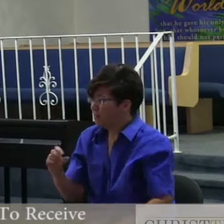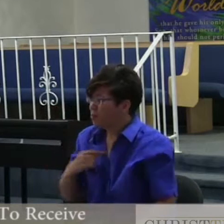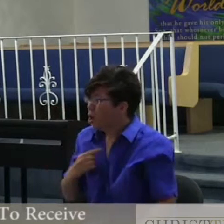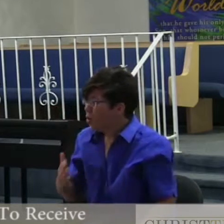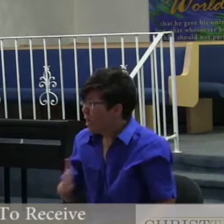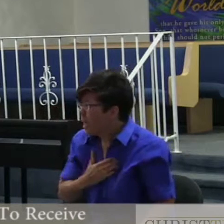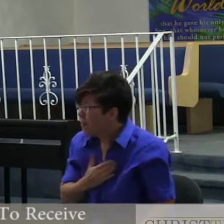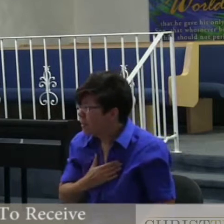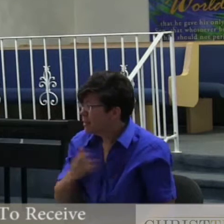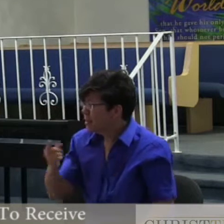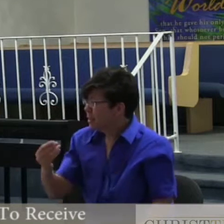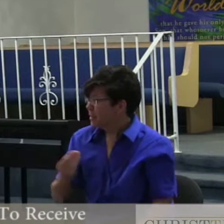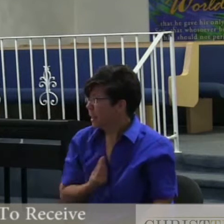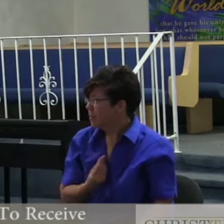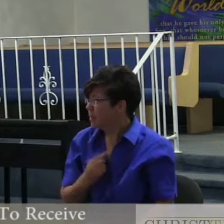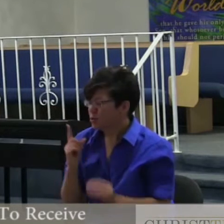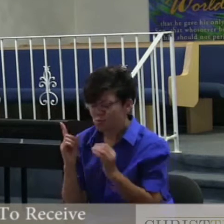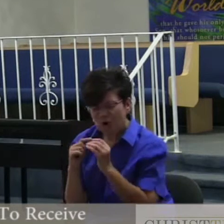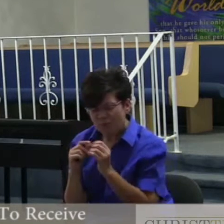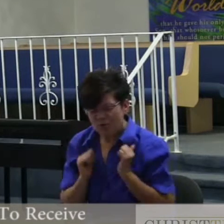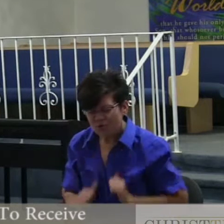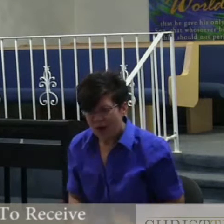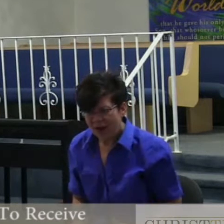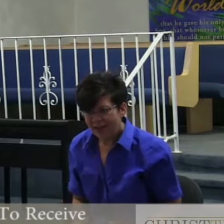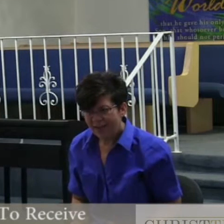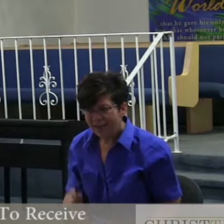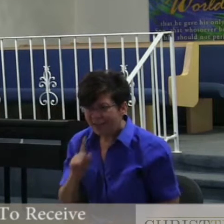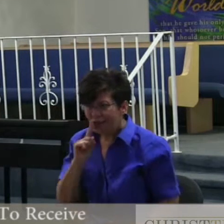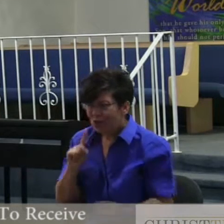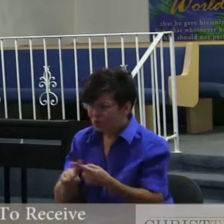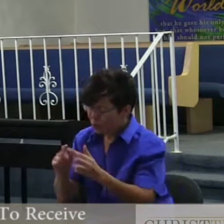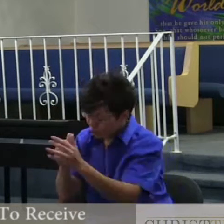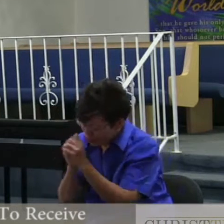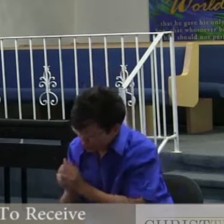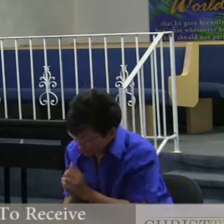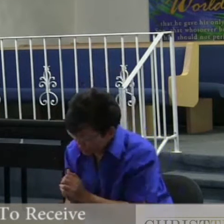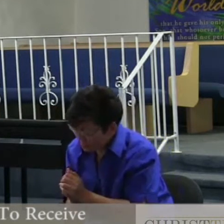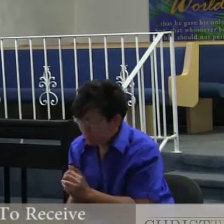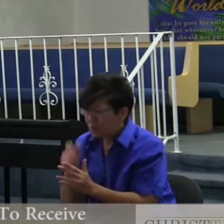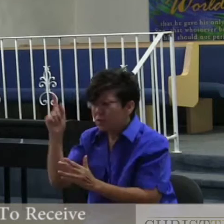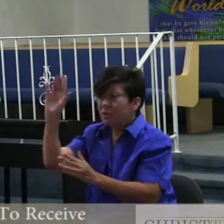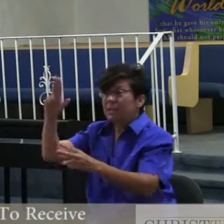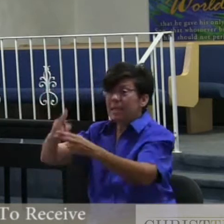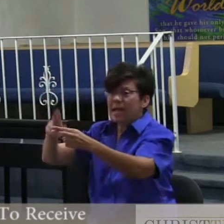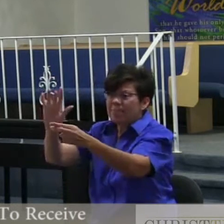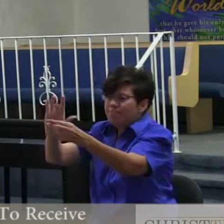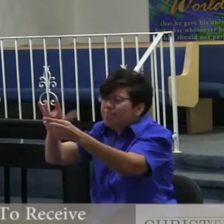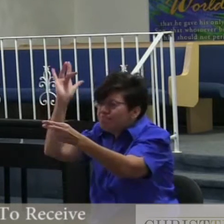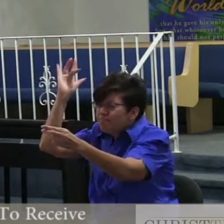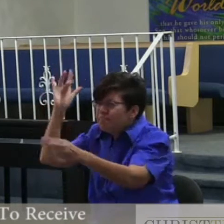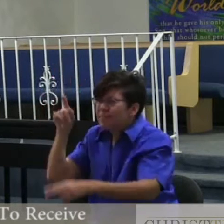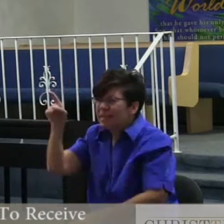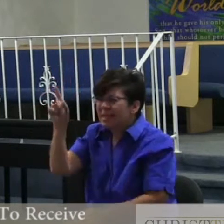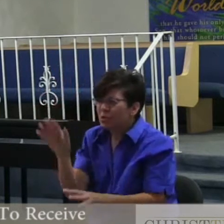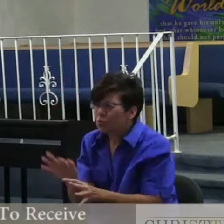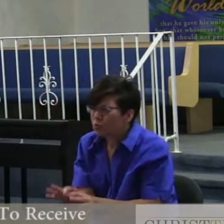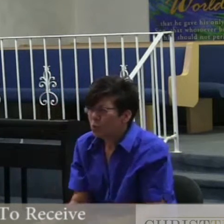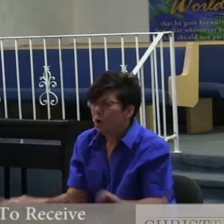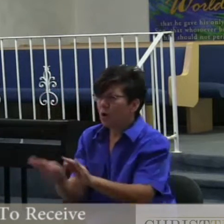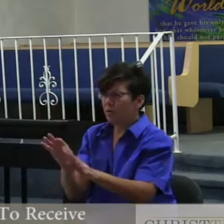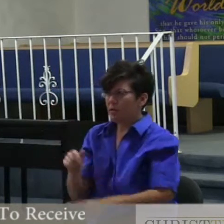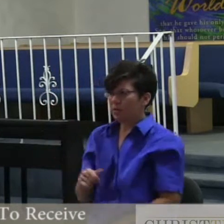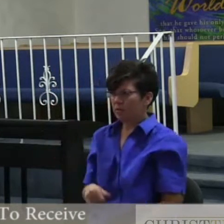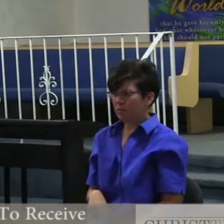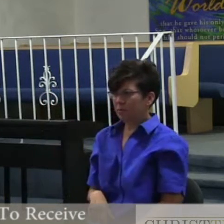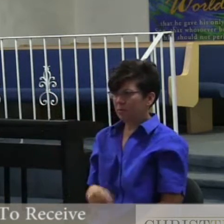happy that he gave me another chance to worship him, to magnify him. He's worthy, and I